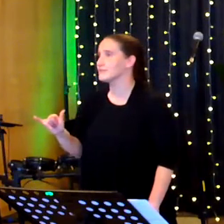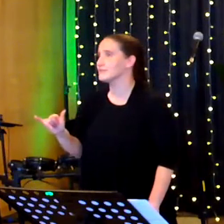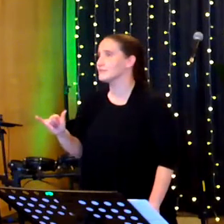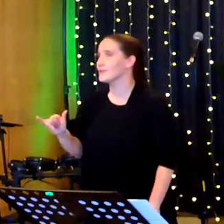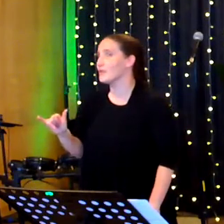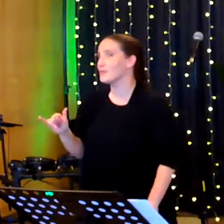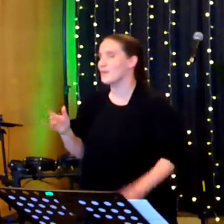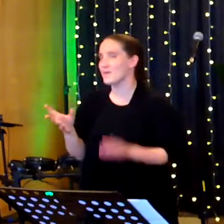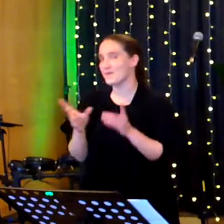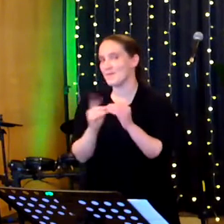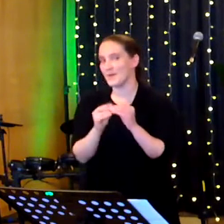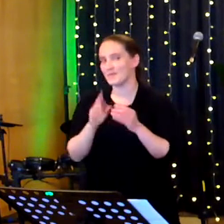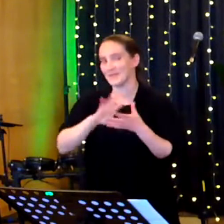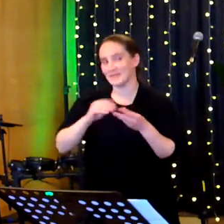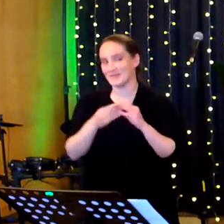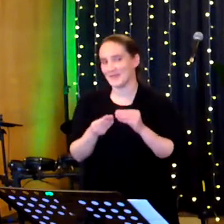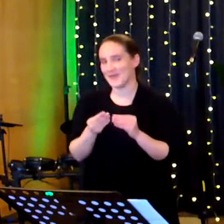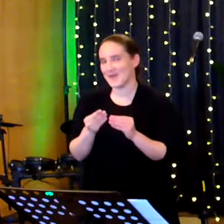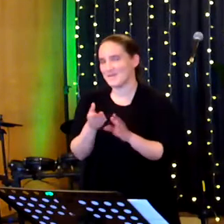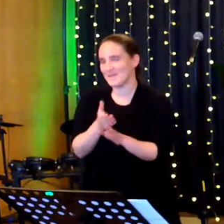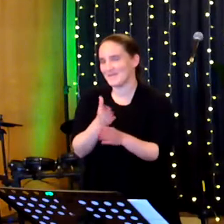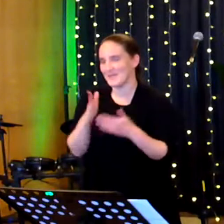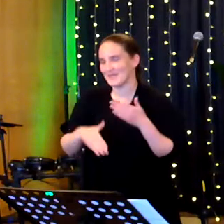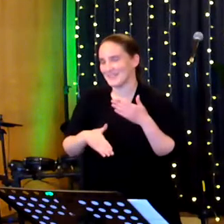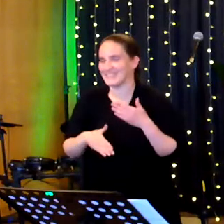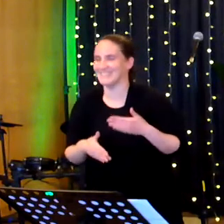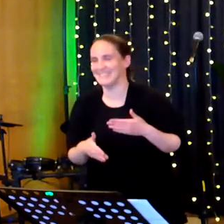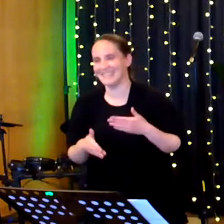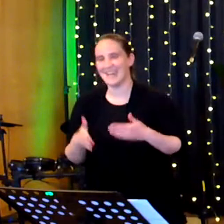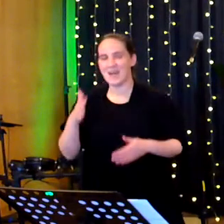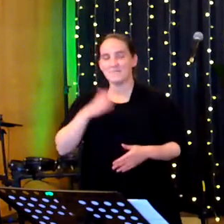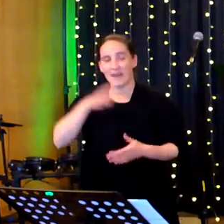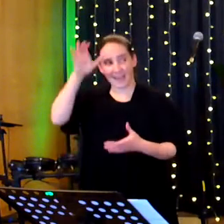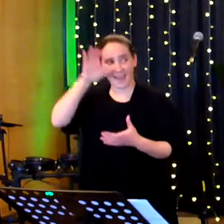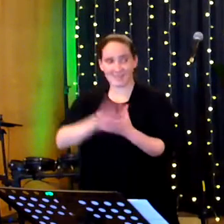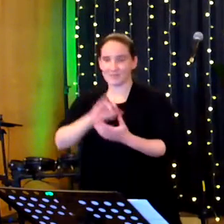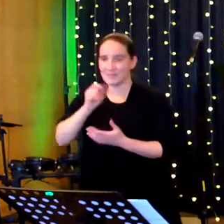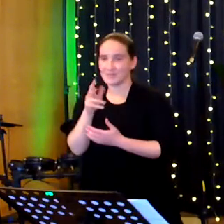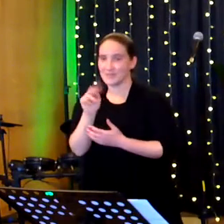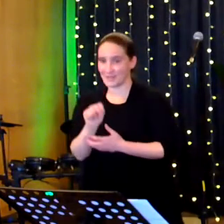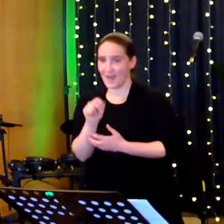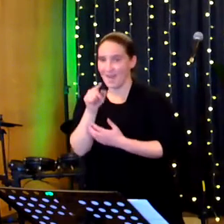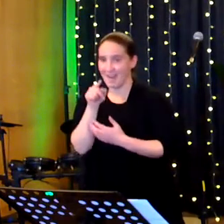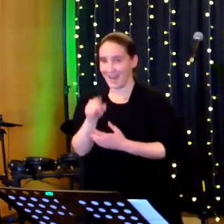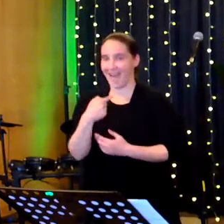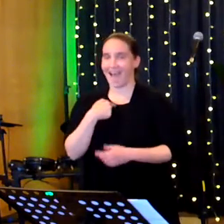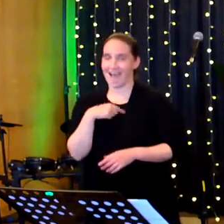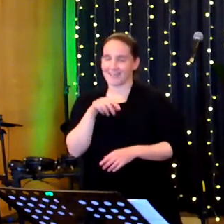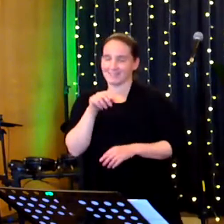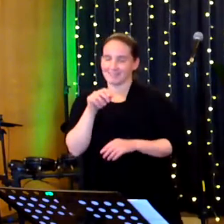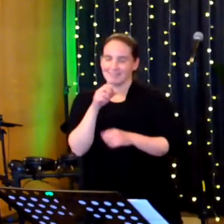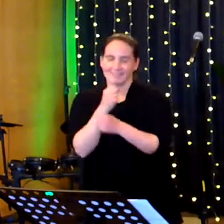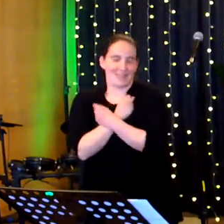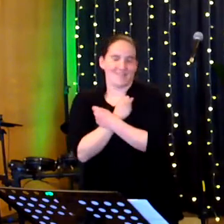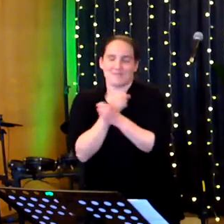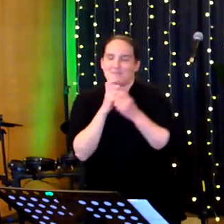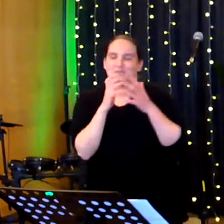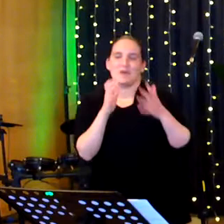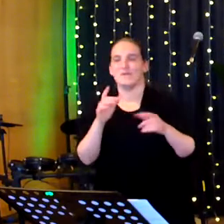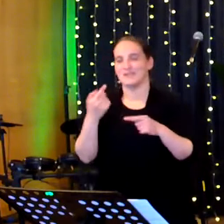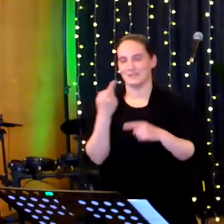story before we end up. And that's about my husband, John, who I love so much. And we've been together forever. And